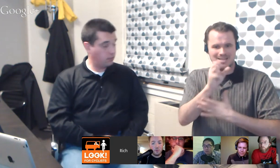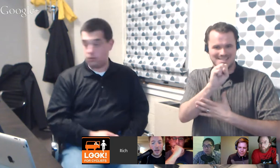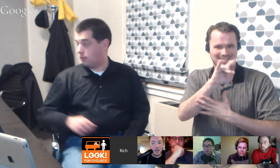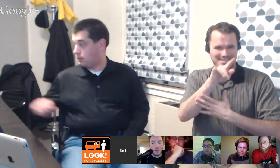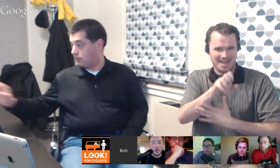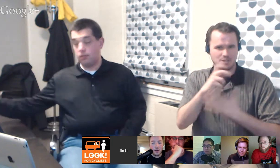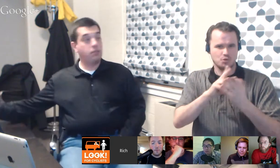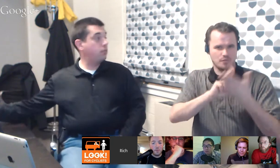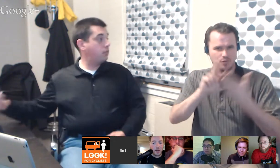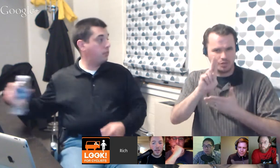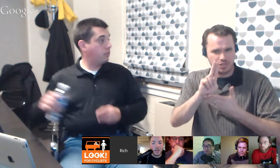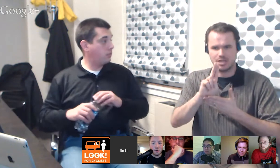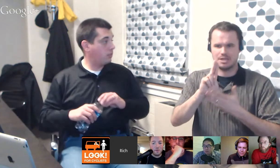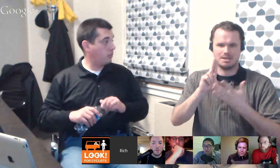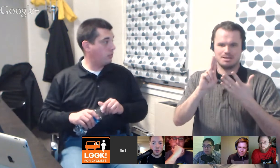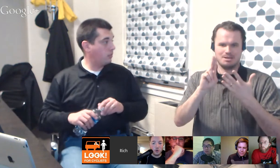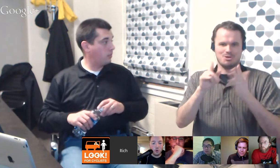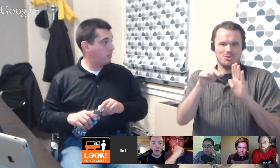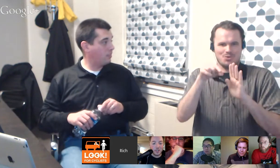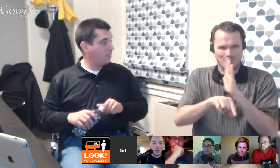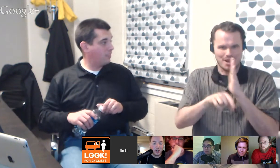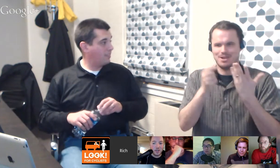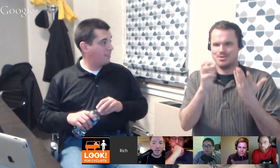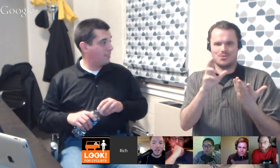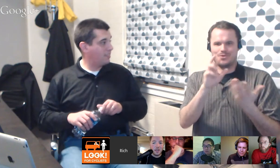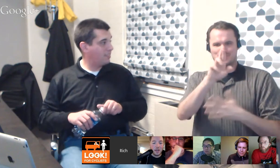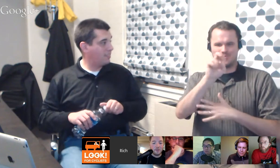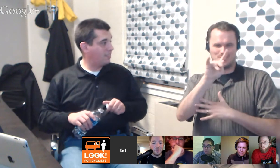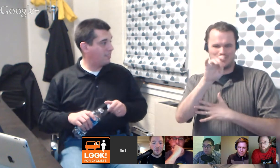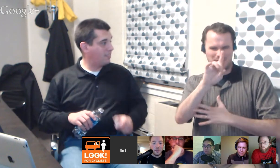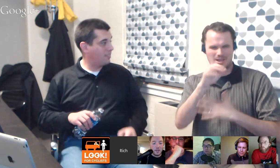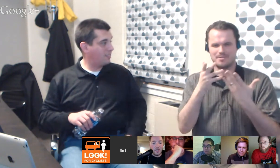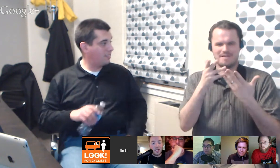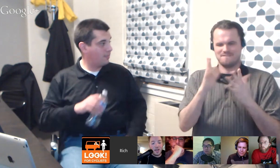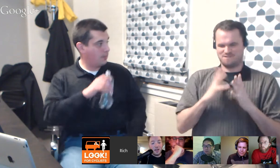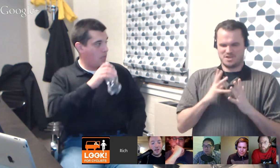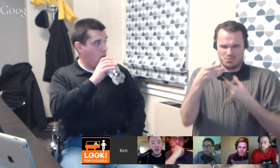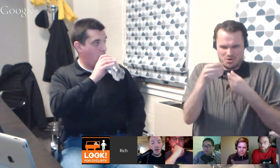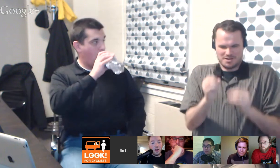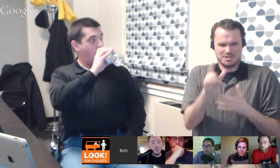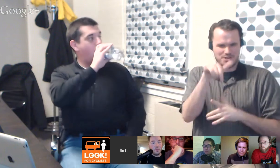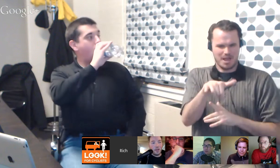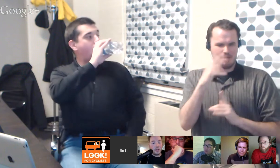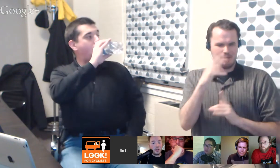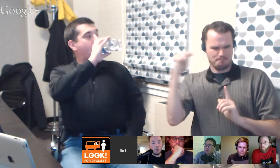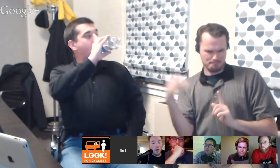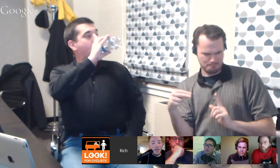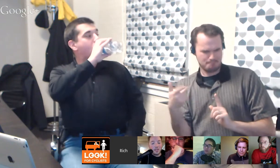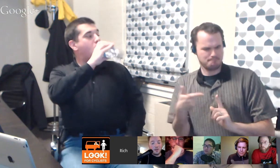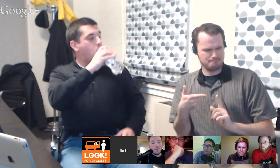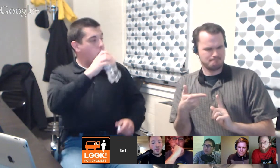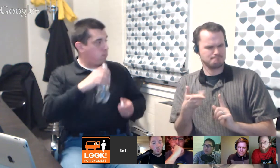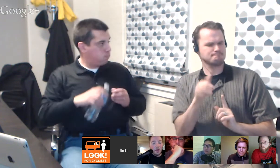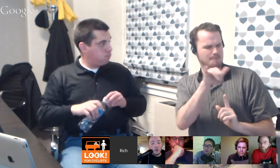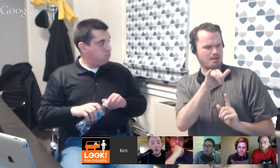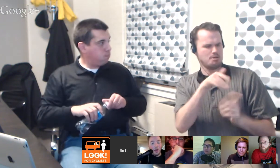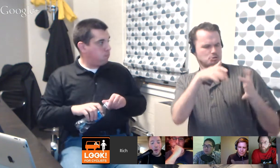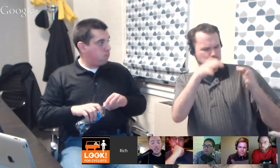university rated by any sort of official organization that kind of takes that that gradient of